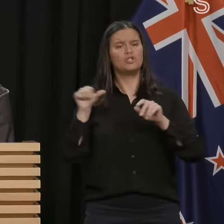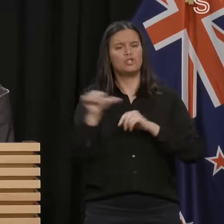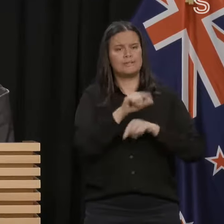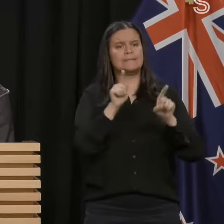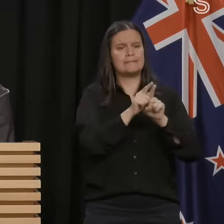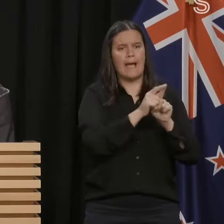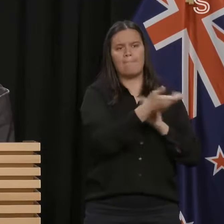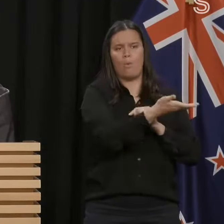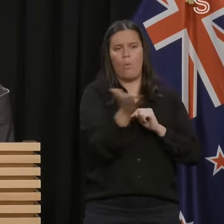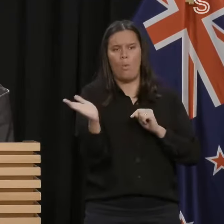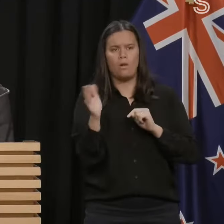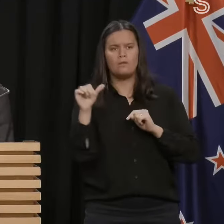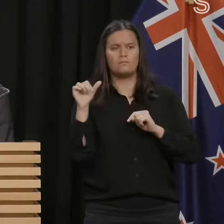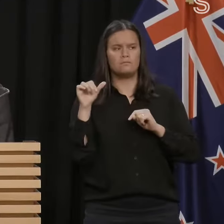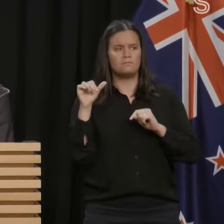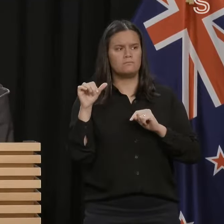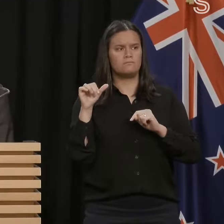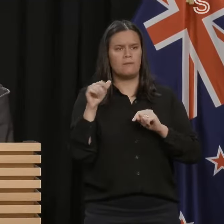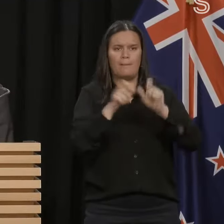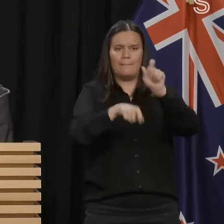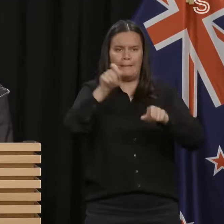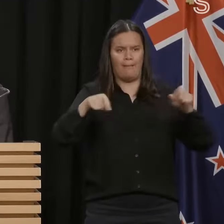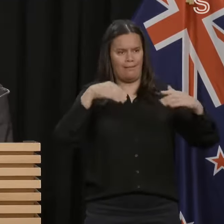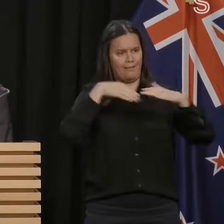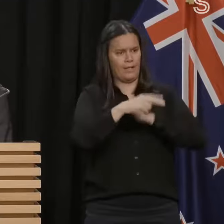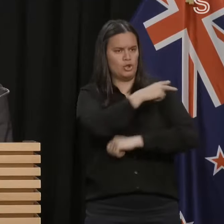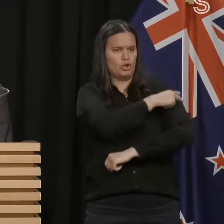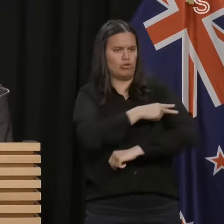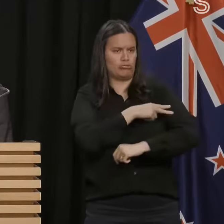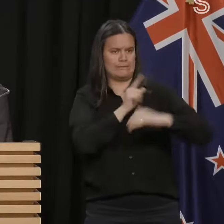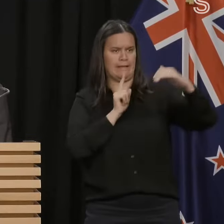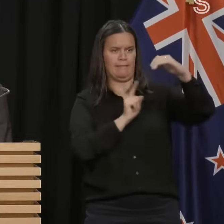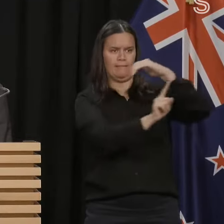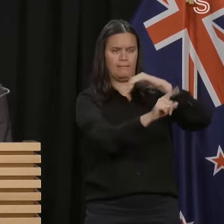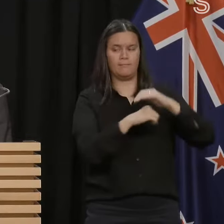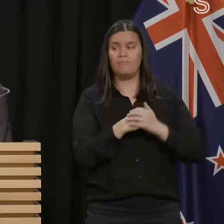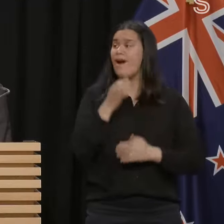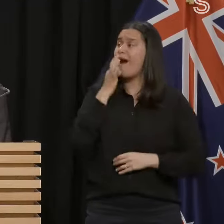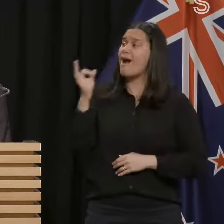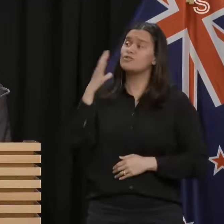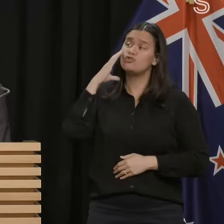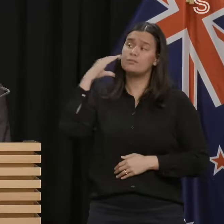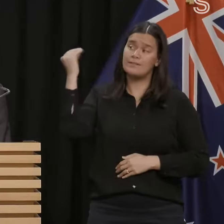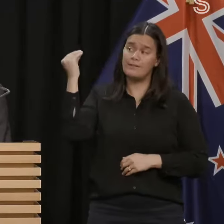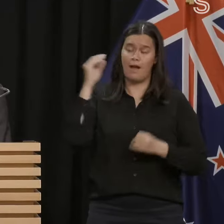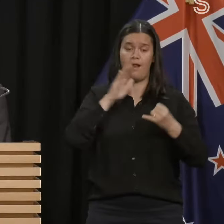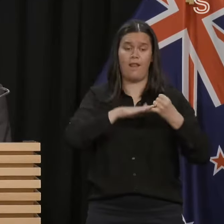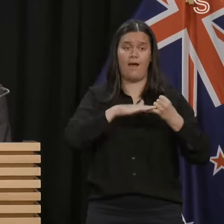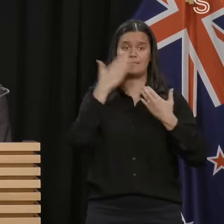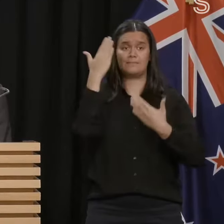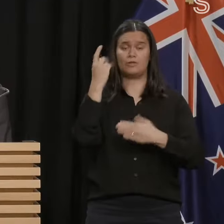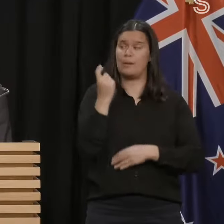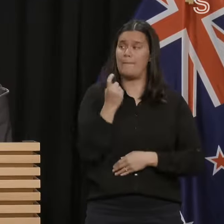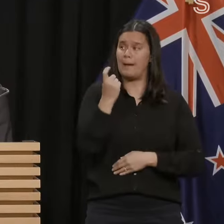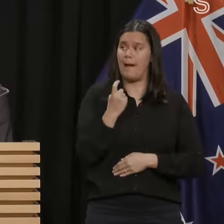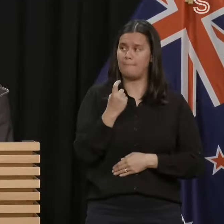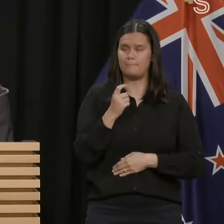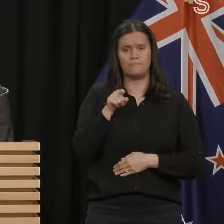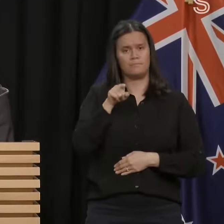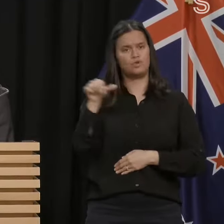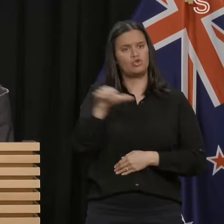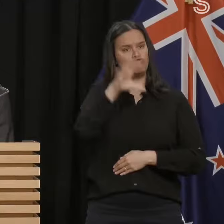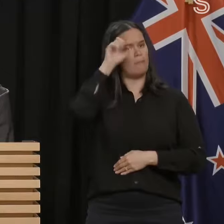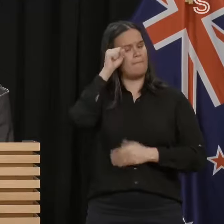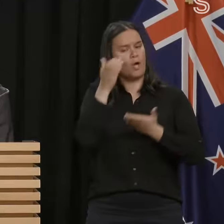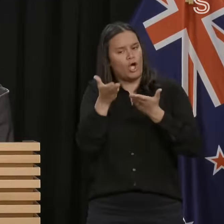of Jacinda Ardern's valedictory, how do you think her term as Prime Minister deserves to be remembered? I think Jacinda Ardern led New Zealand exceptionally